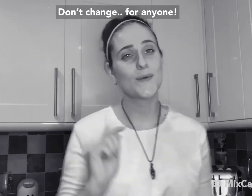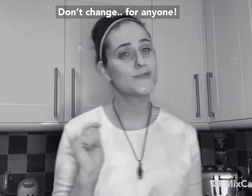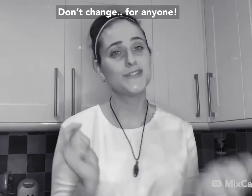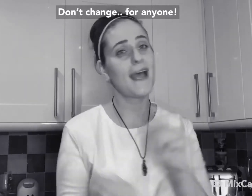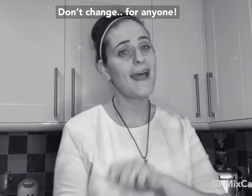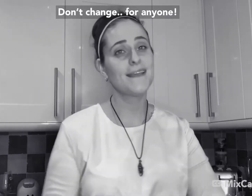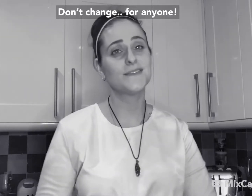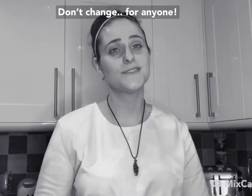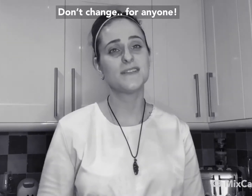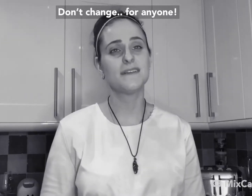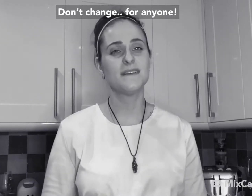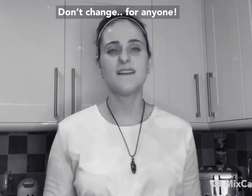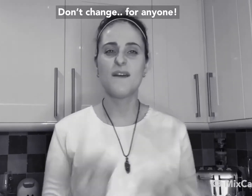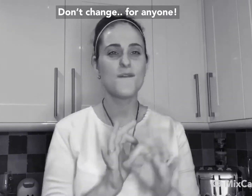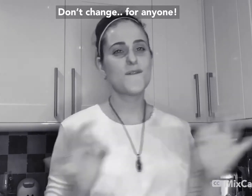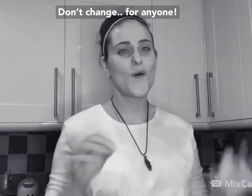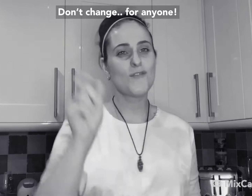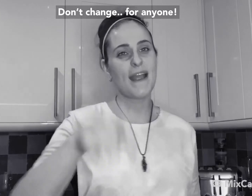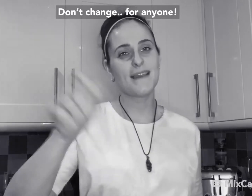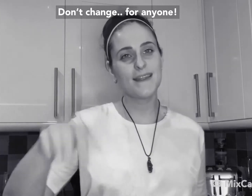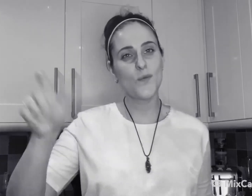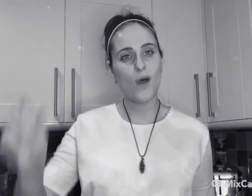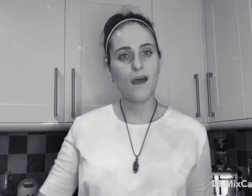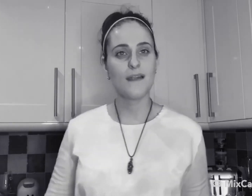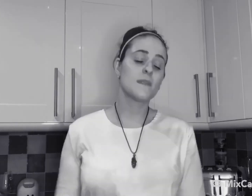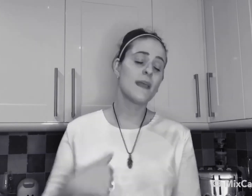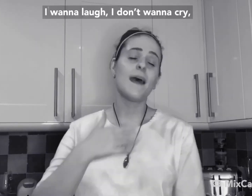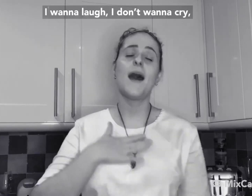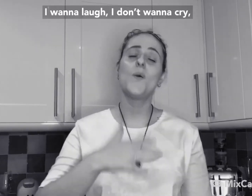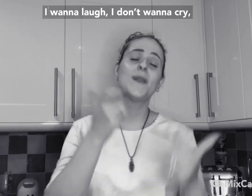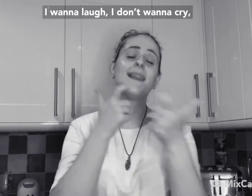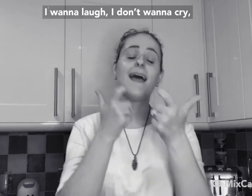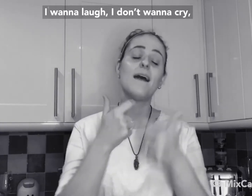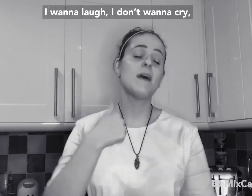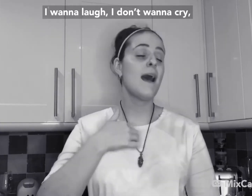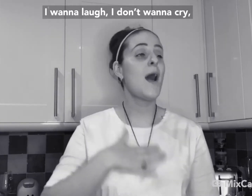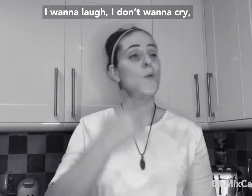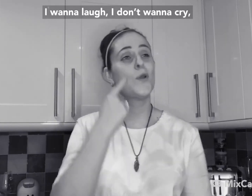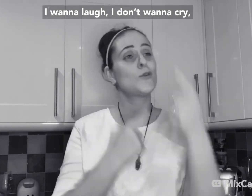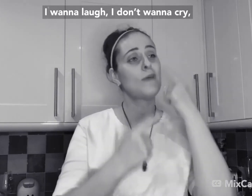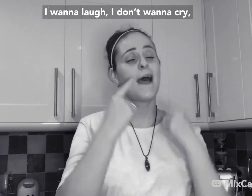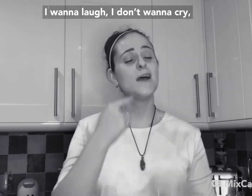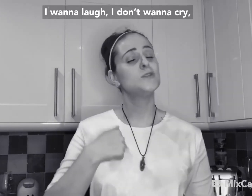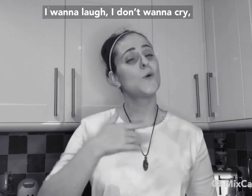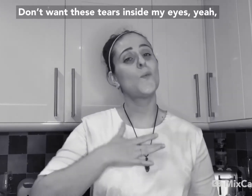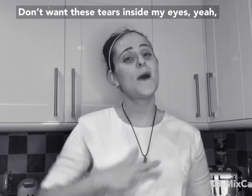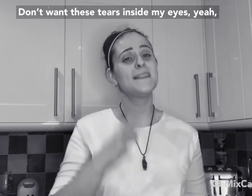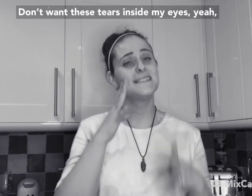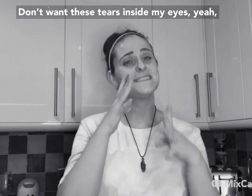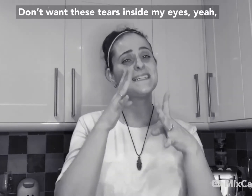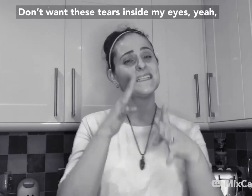change for anyone i wanna laugh i wanna cry don't want